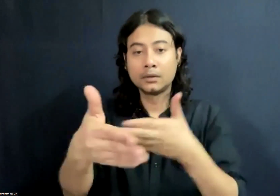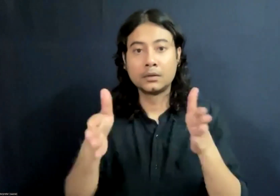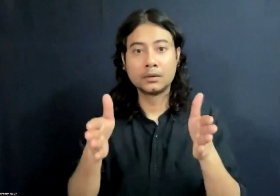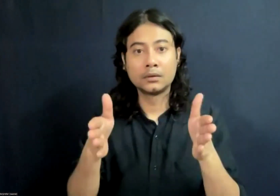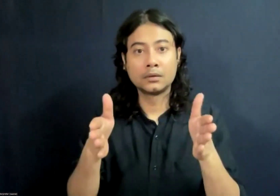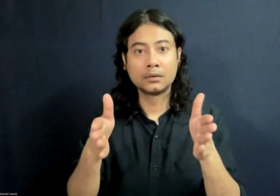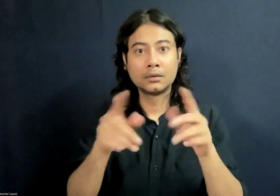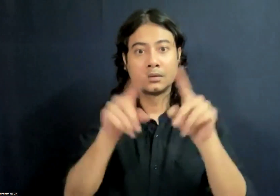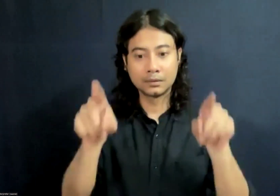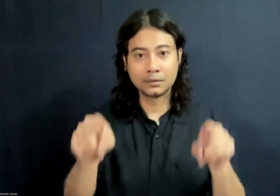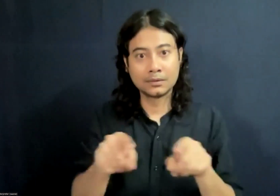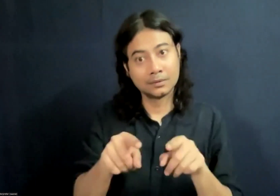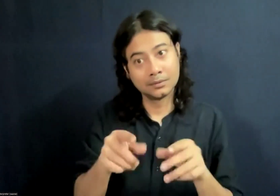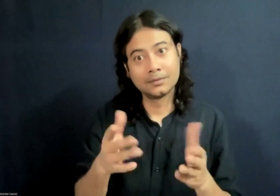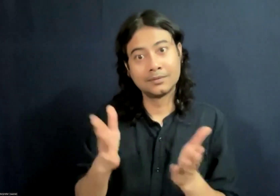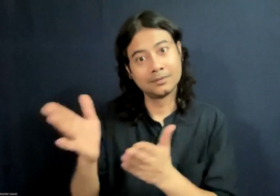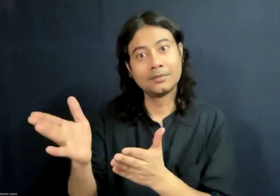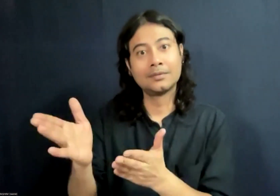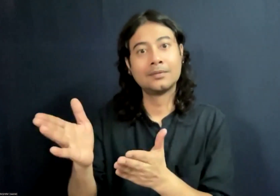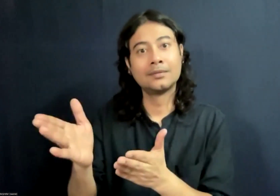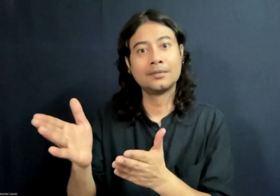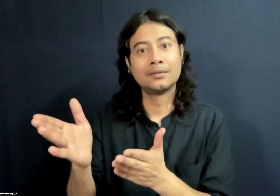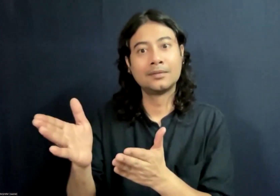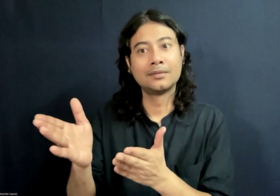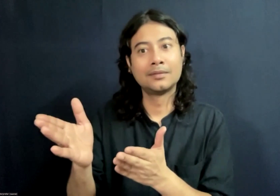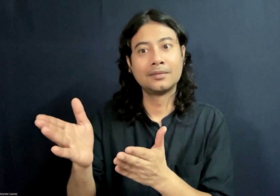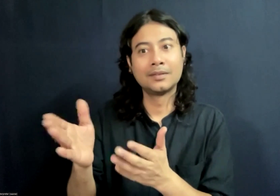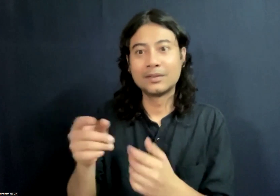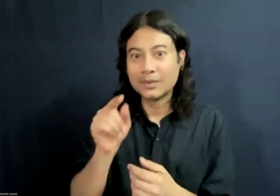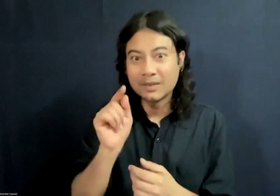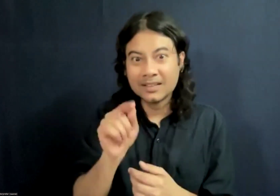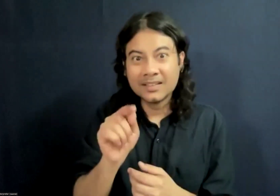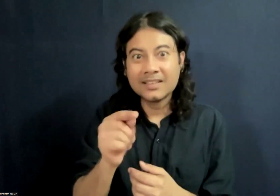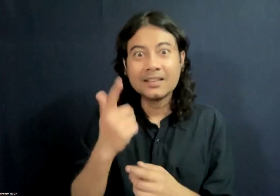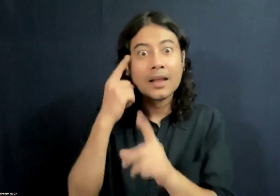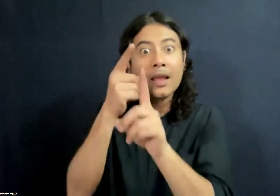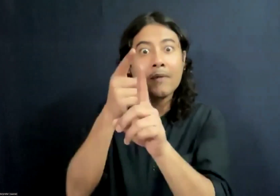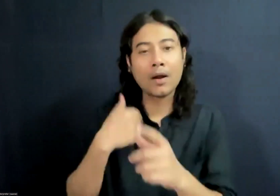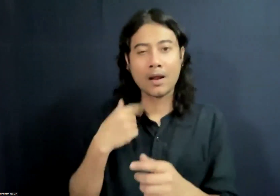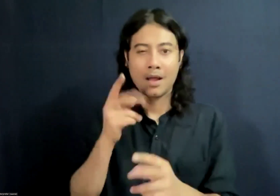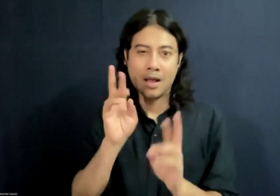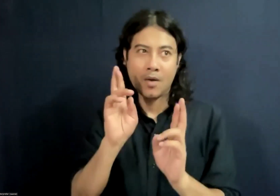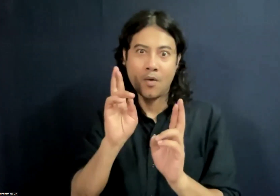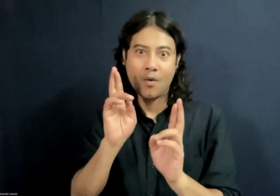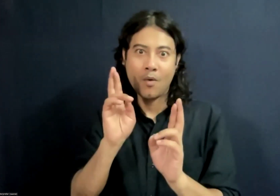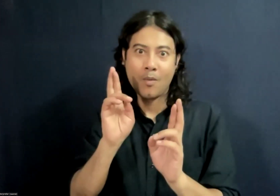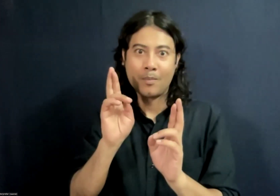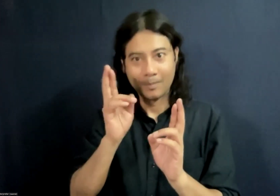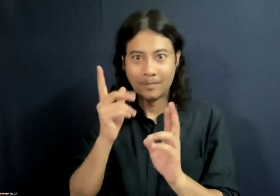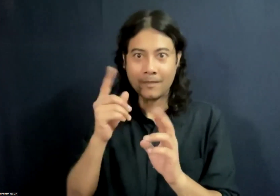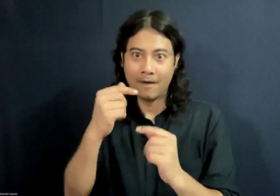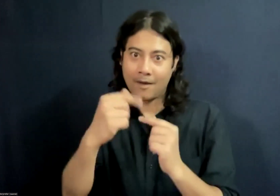So that is that kind of donation, that kind of charity is in mode of passion.